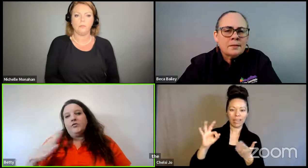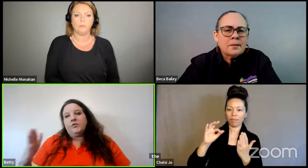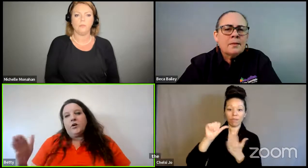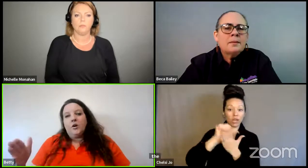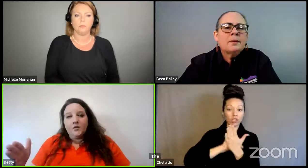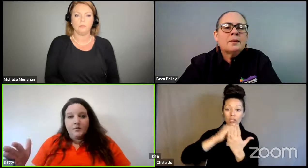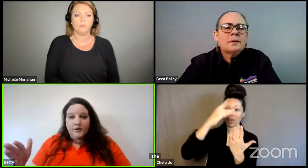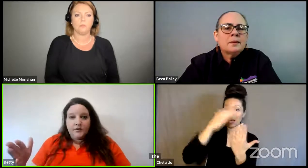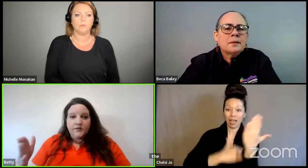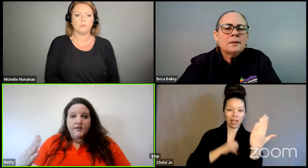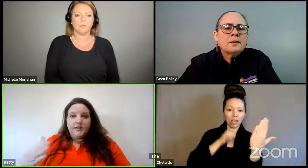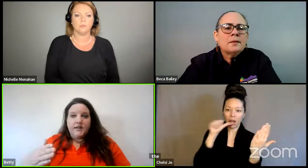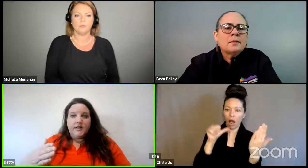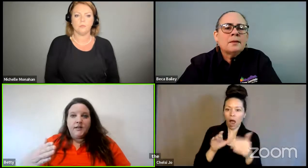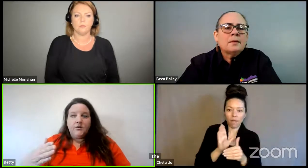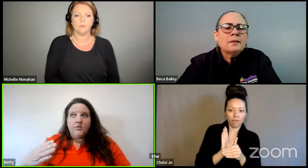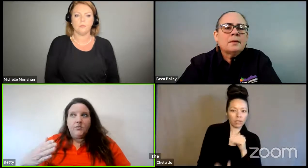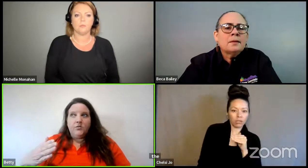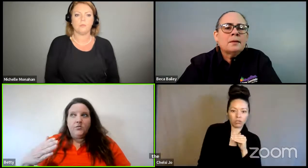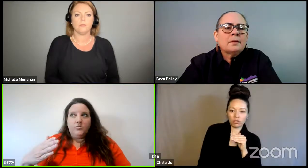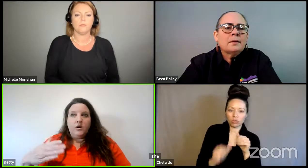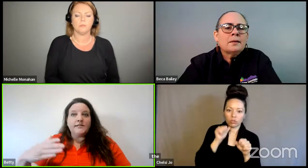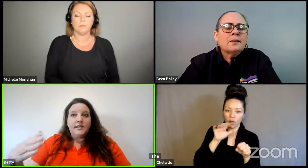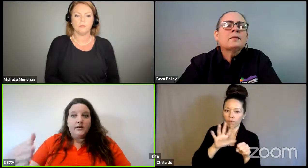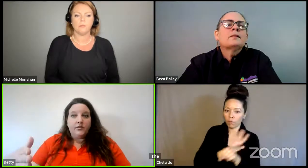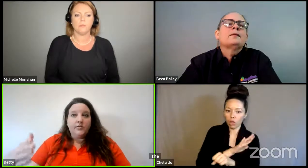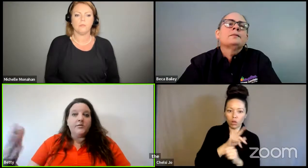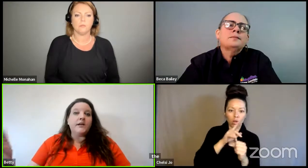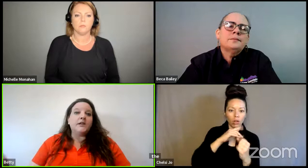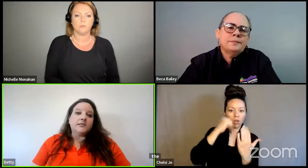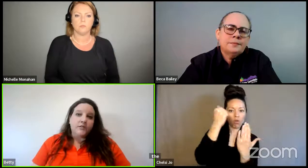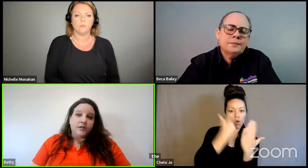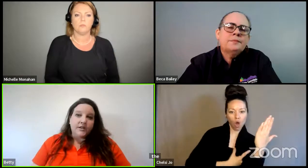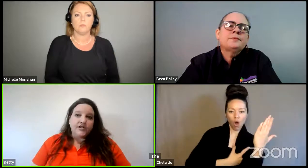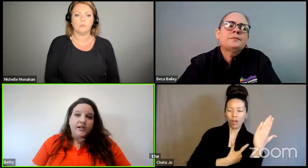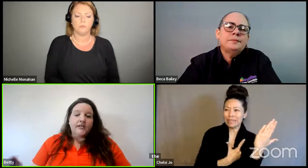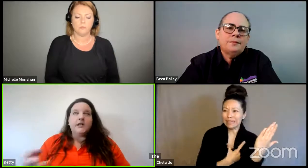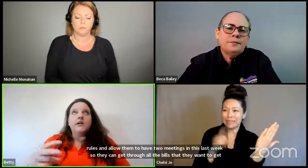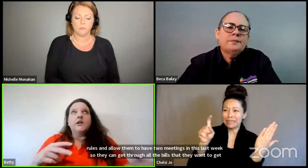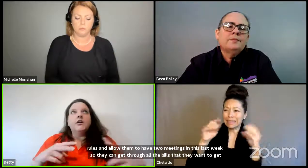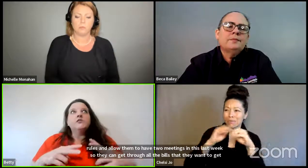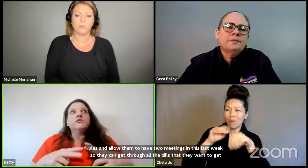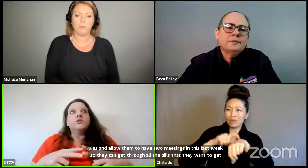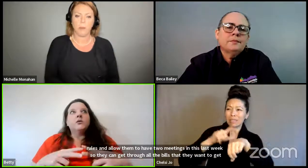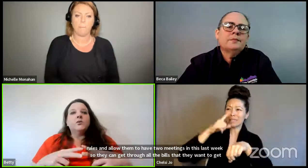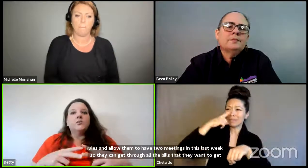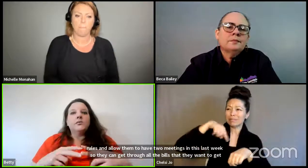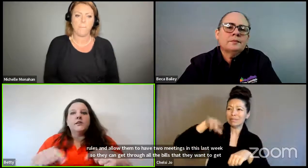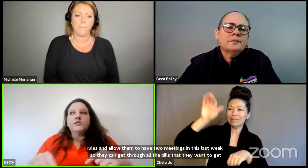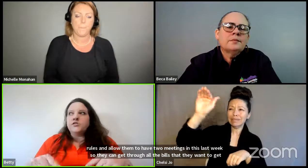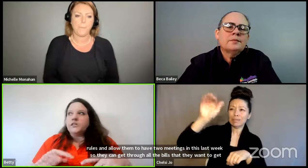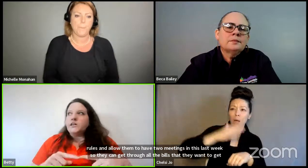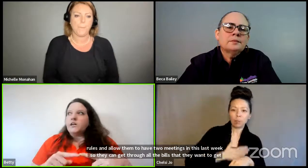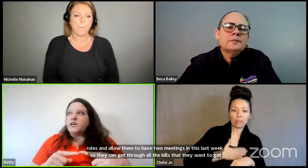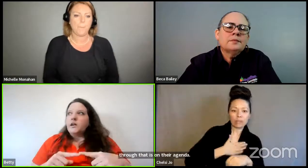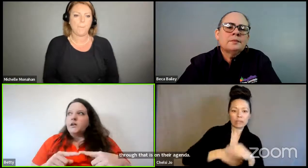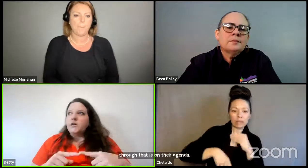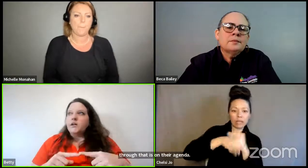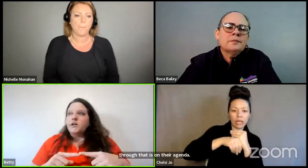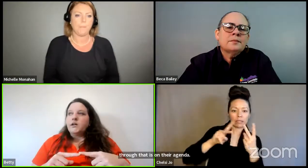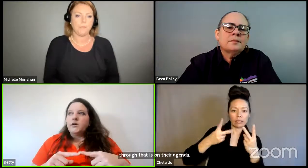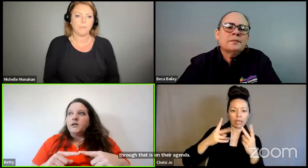can get through all the bills that they want to get through that is on their agenda. So this